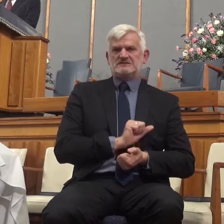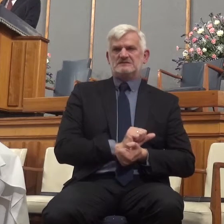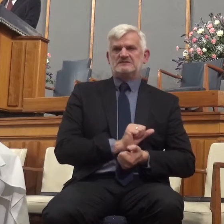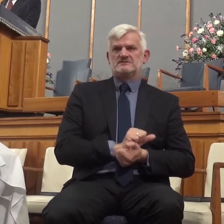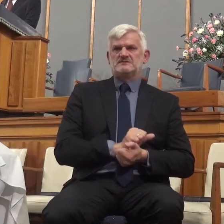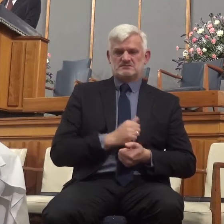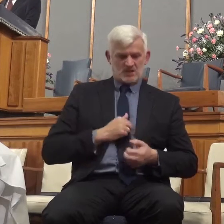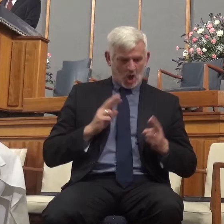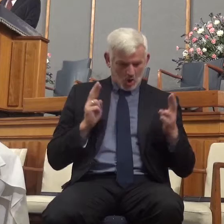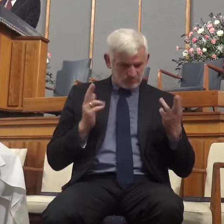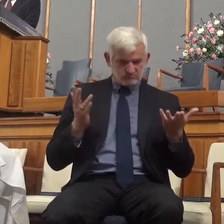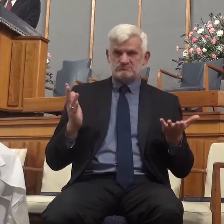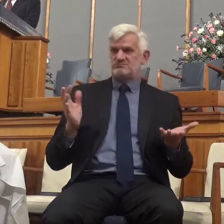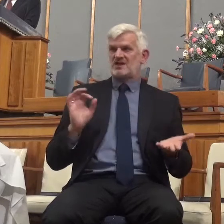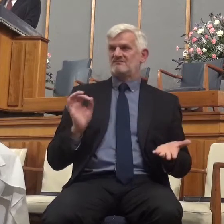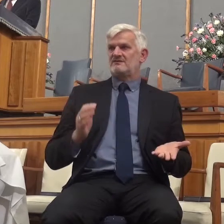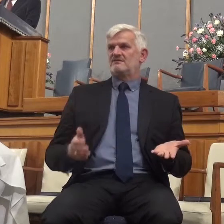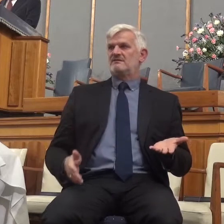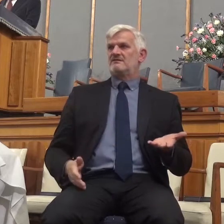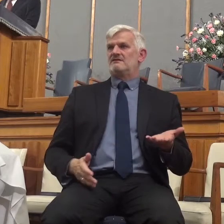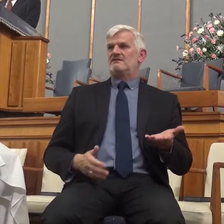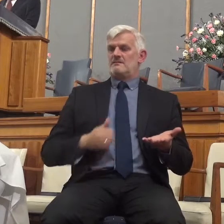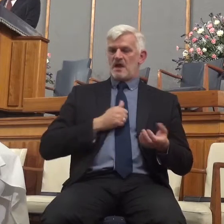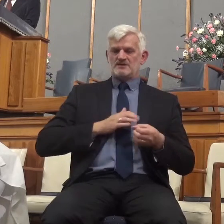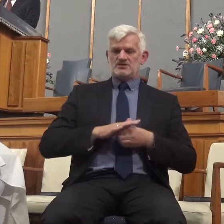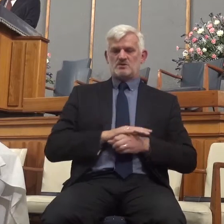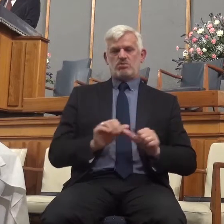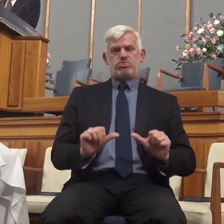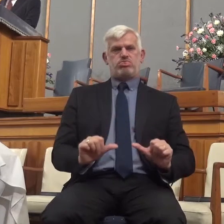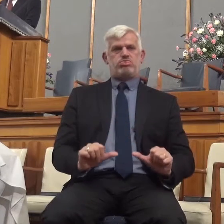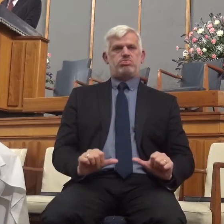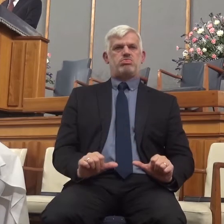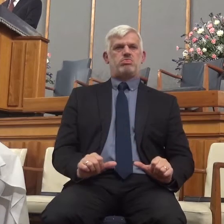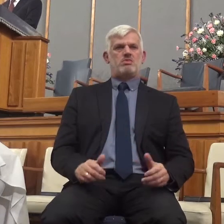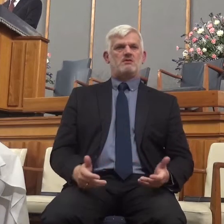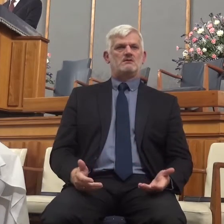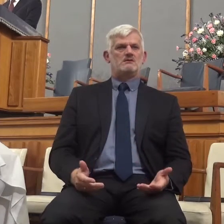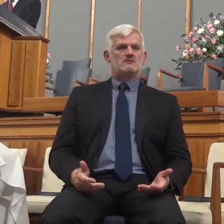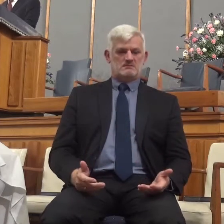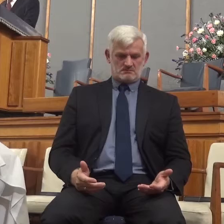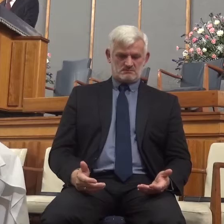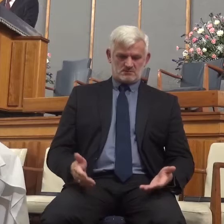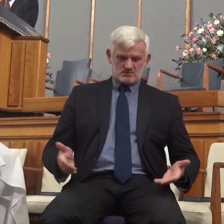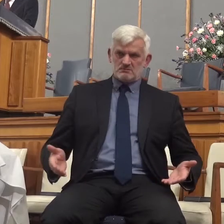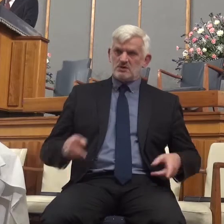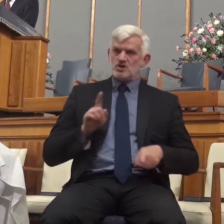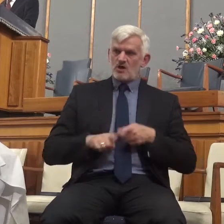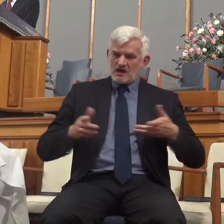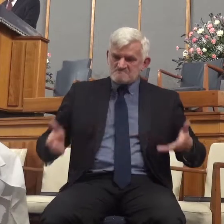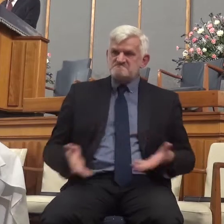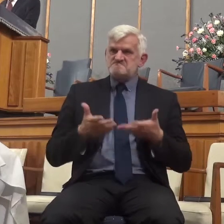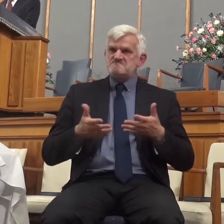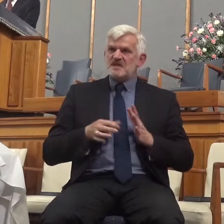hope. My low estate, I cannot improve myself. I cannot make up for